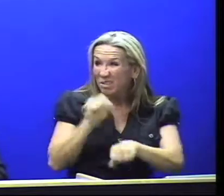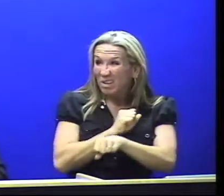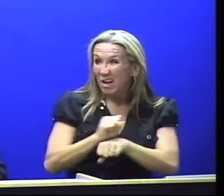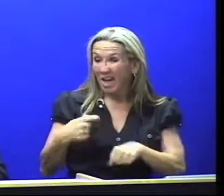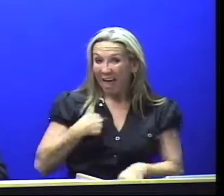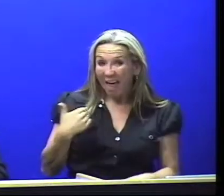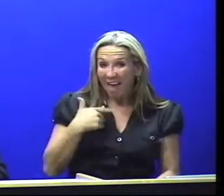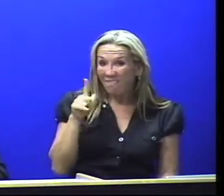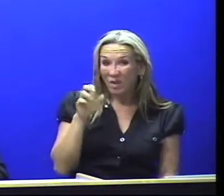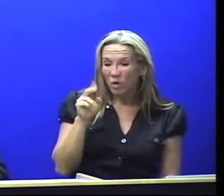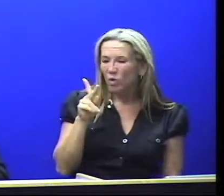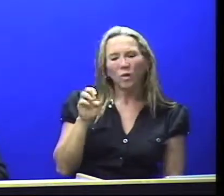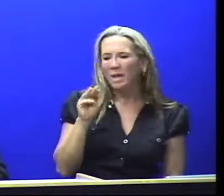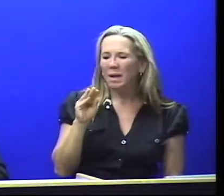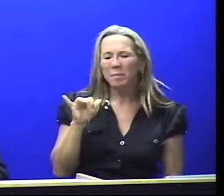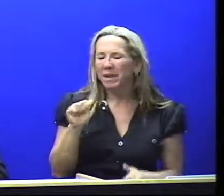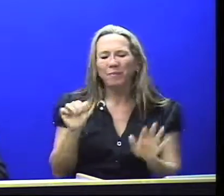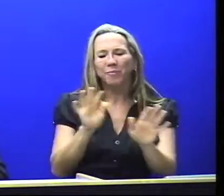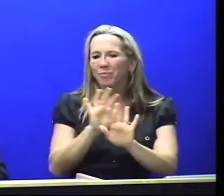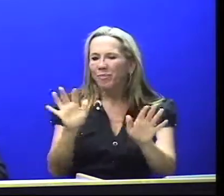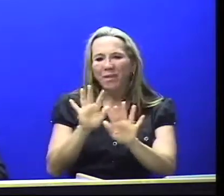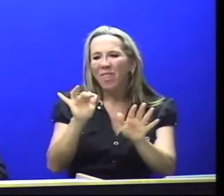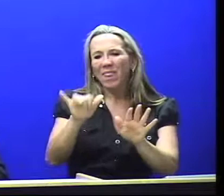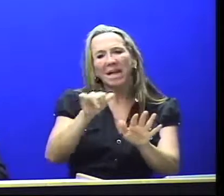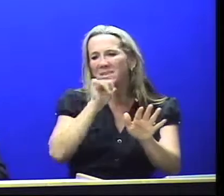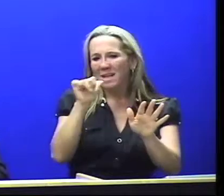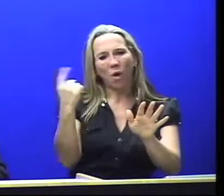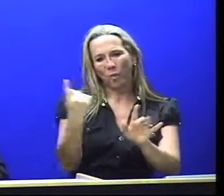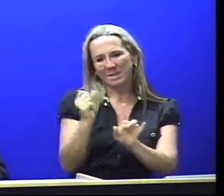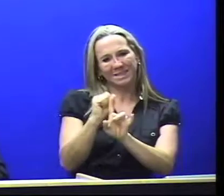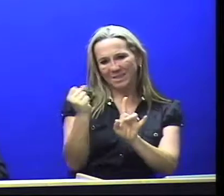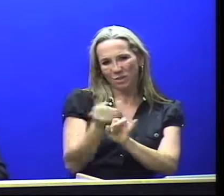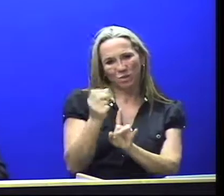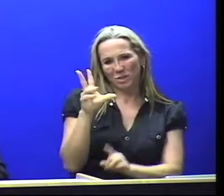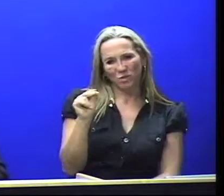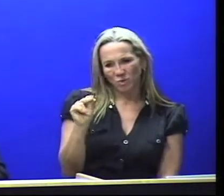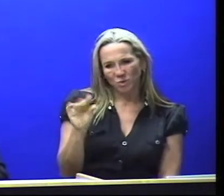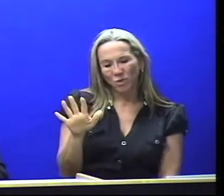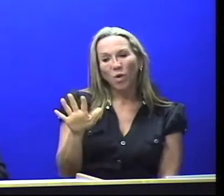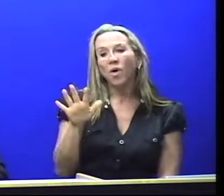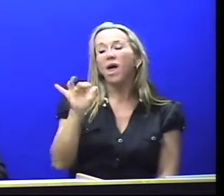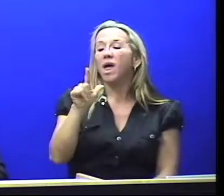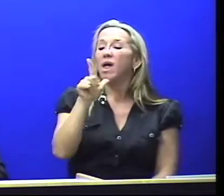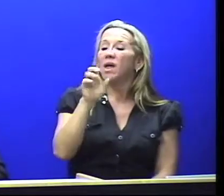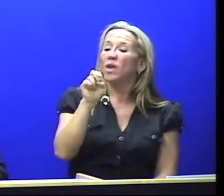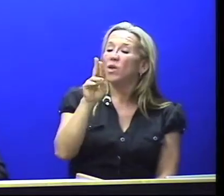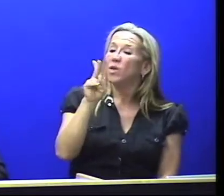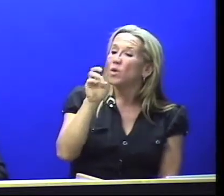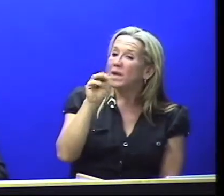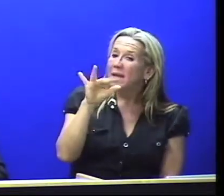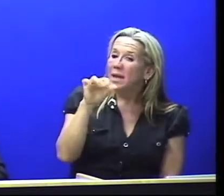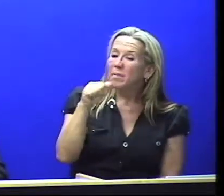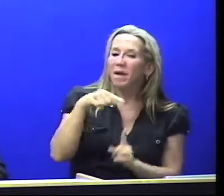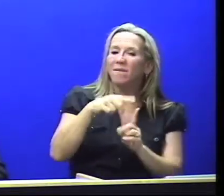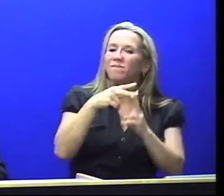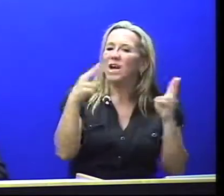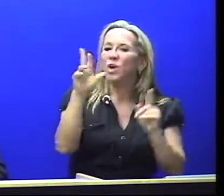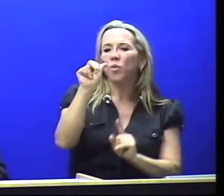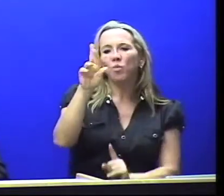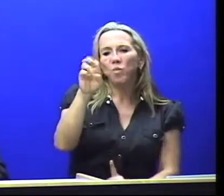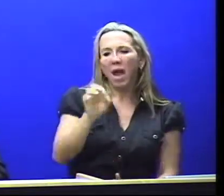leukemia. That's usually not the case. Leukemia is a rare thing that